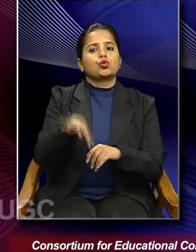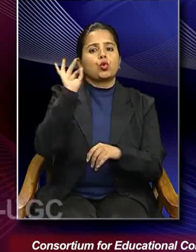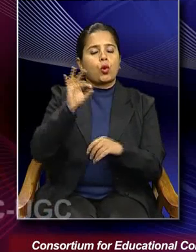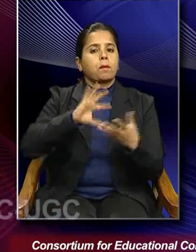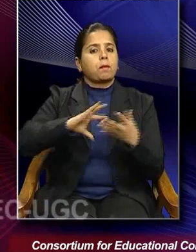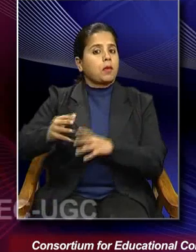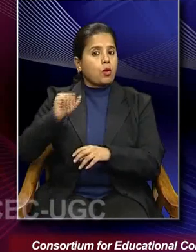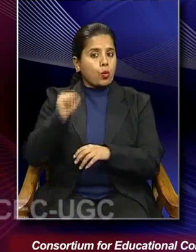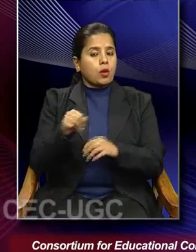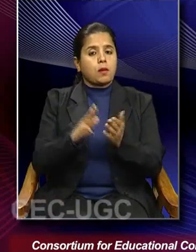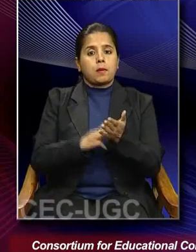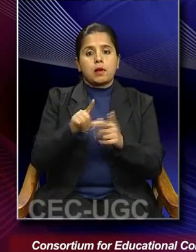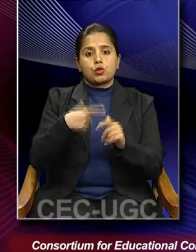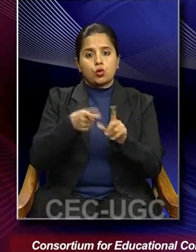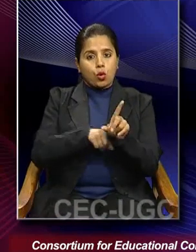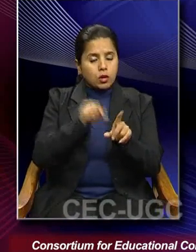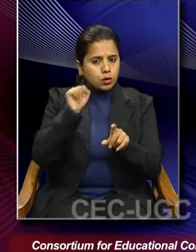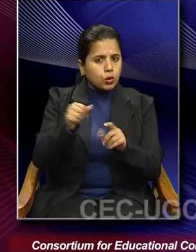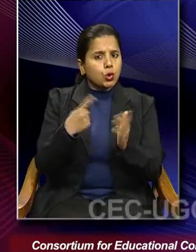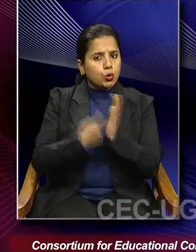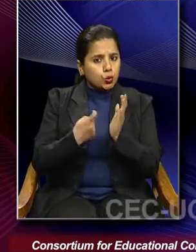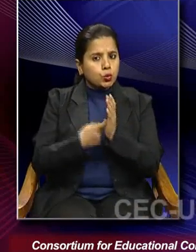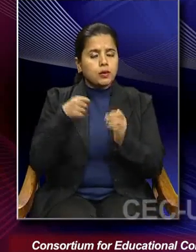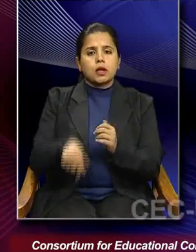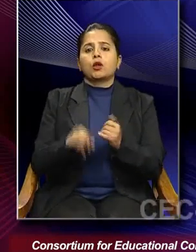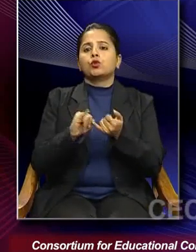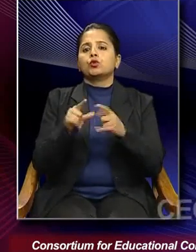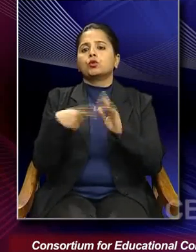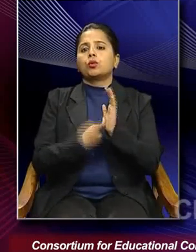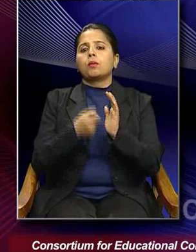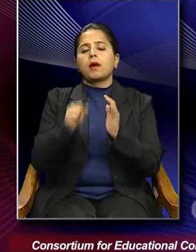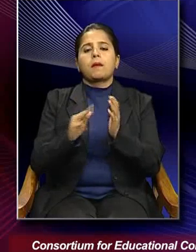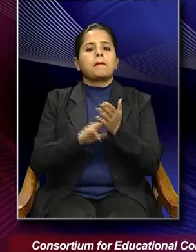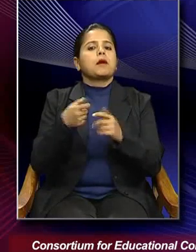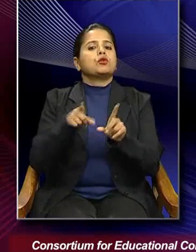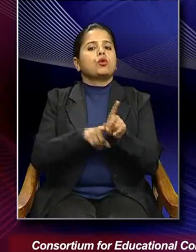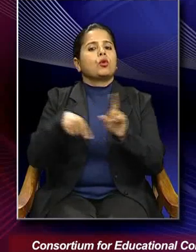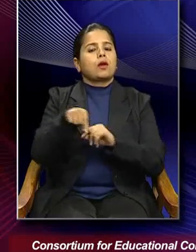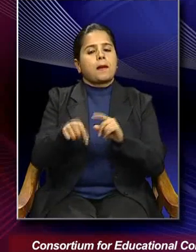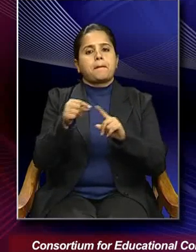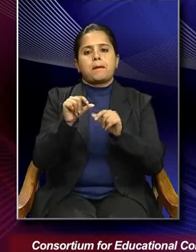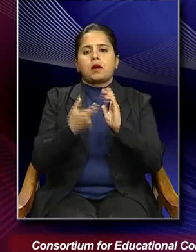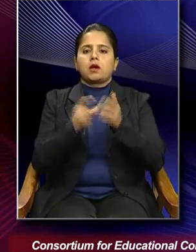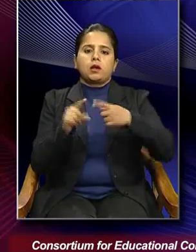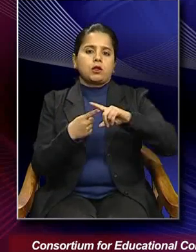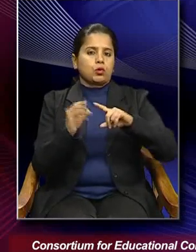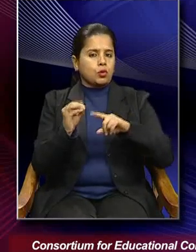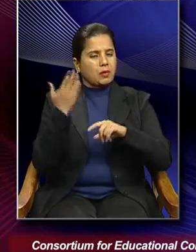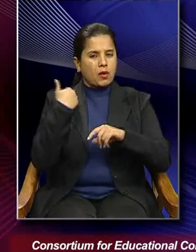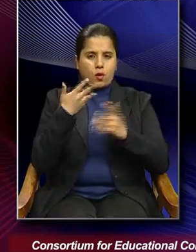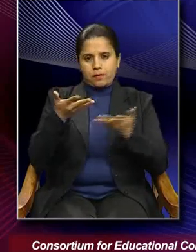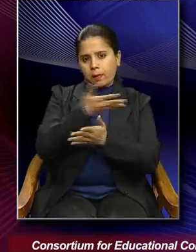such as majority rule, supermajority voting, or the Pareto Criterion, which we have already